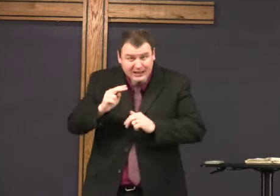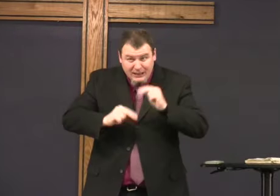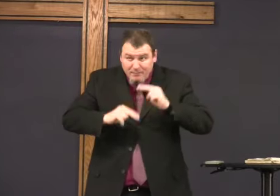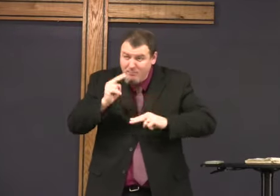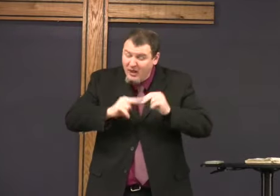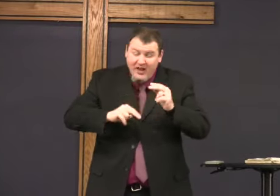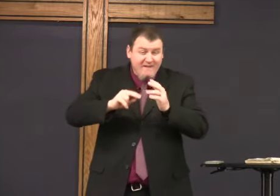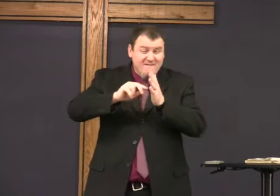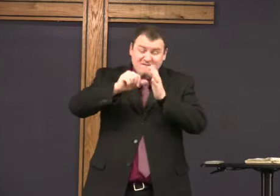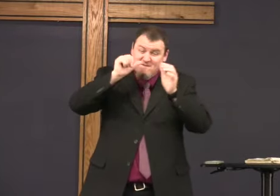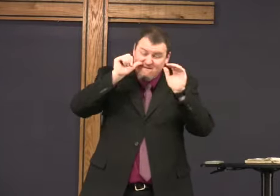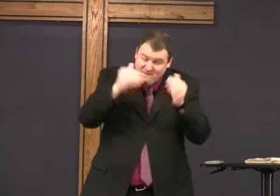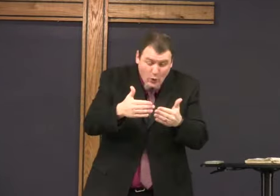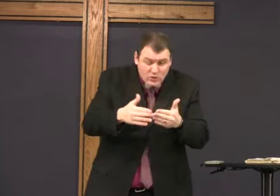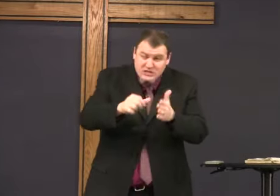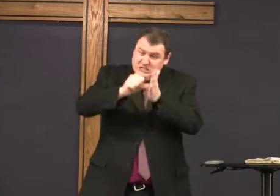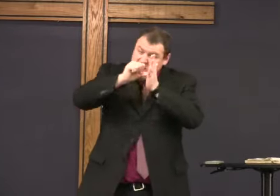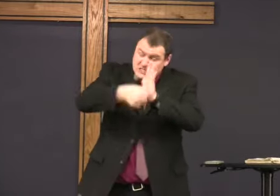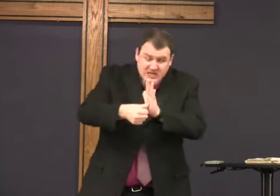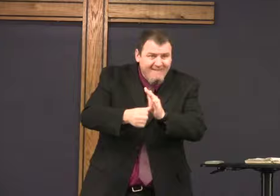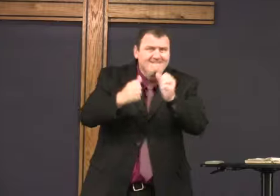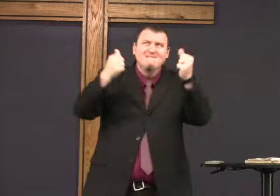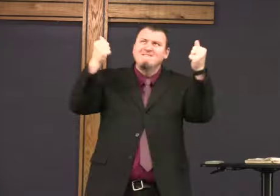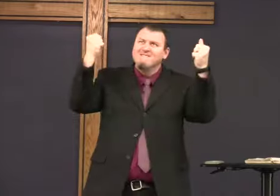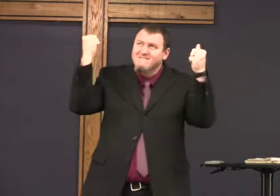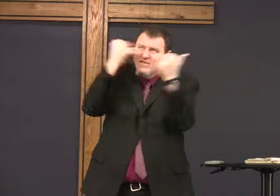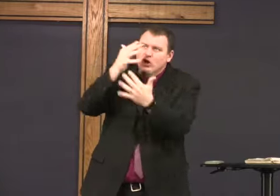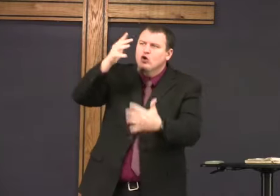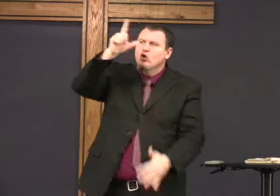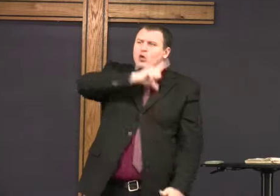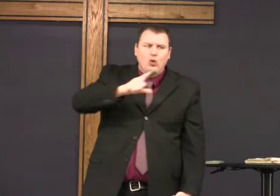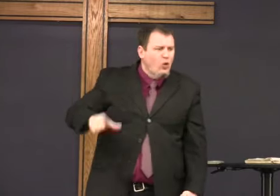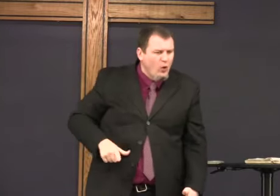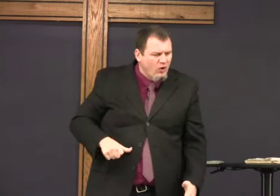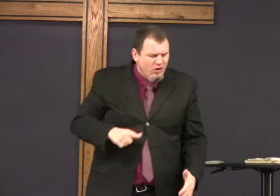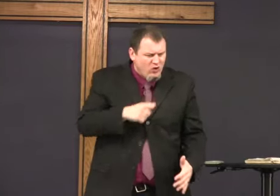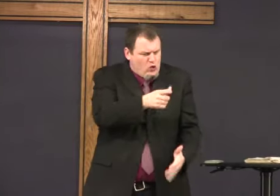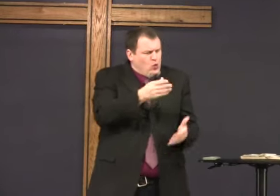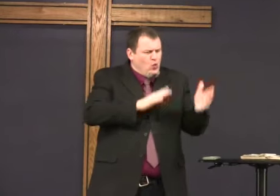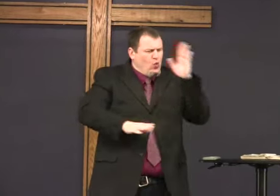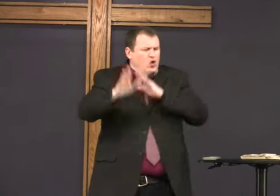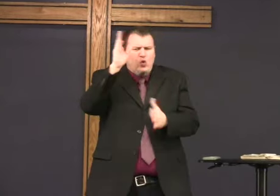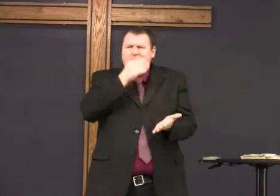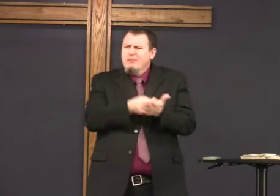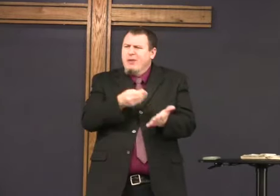we need to fear the Lord. Remember, his emphasis was on fearing God